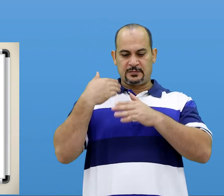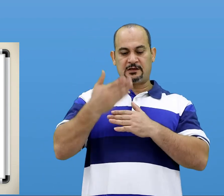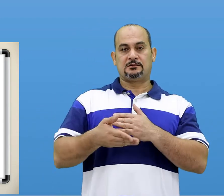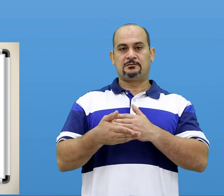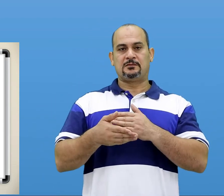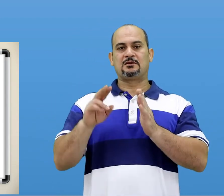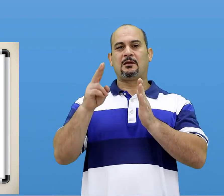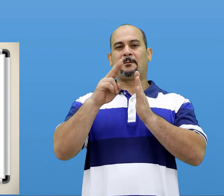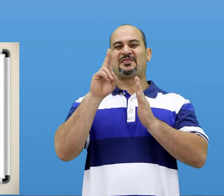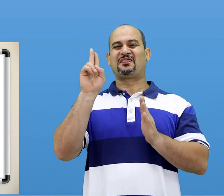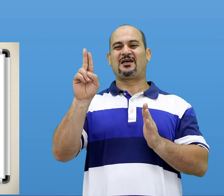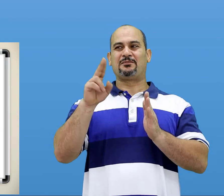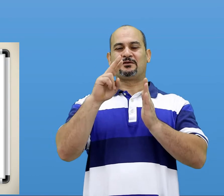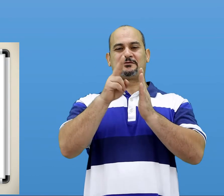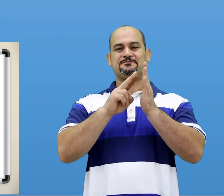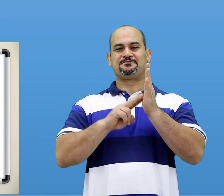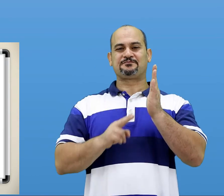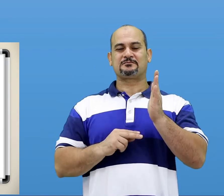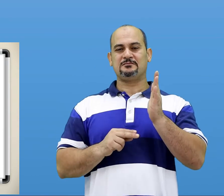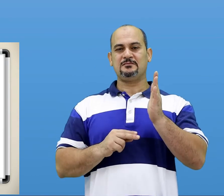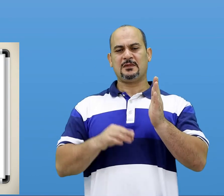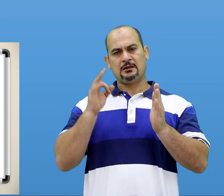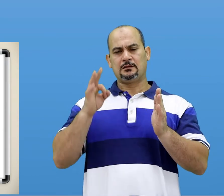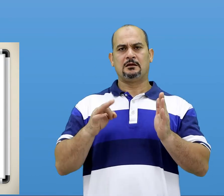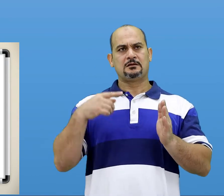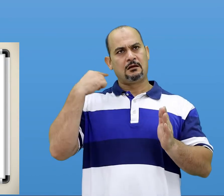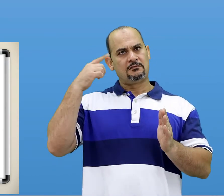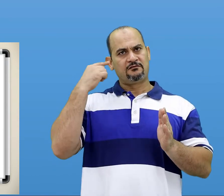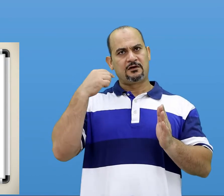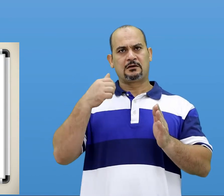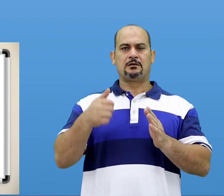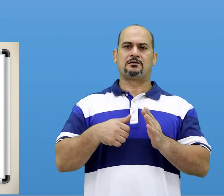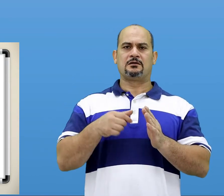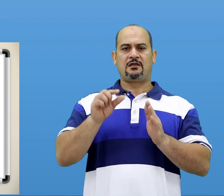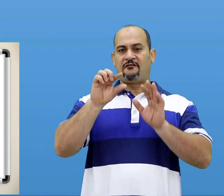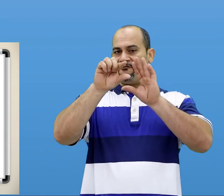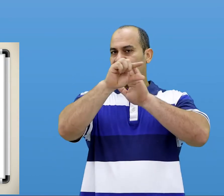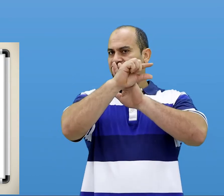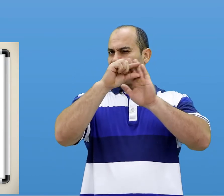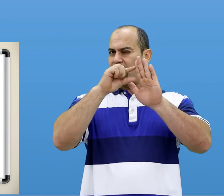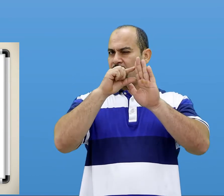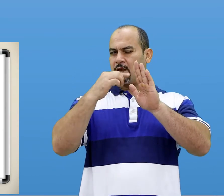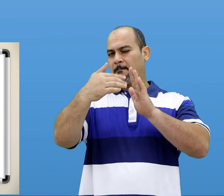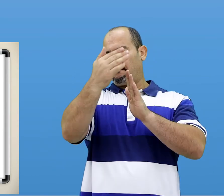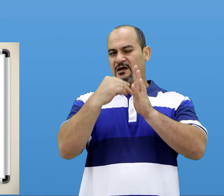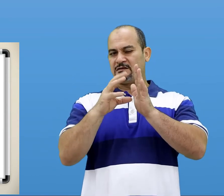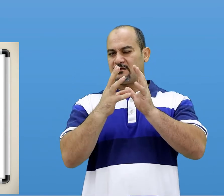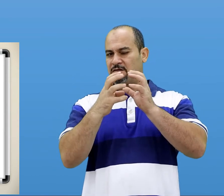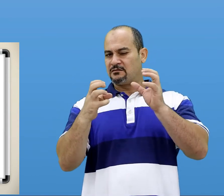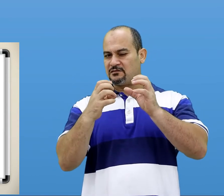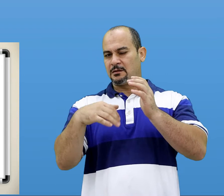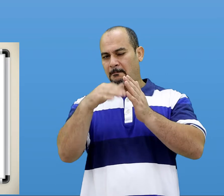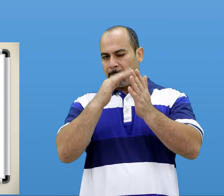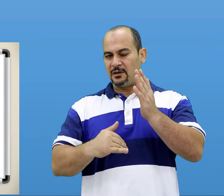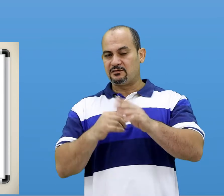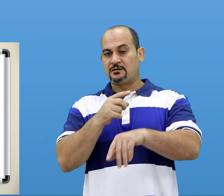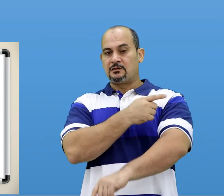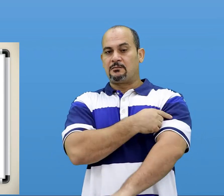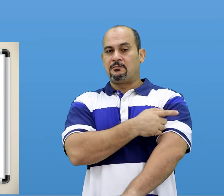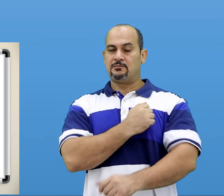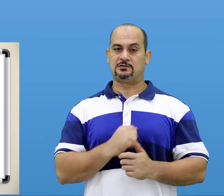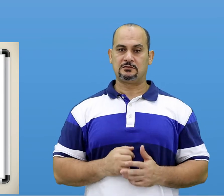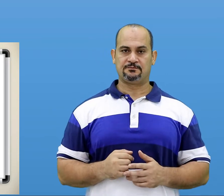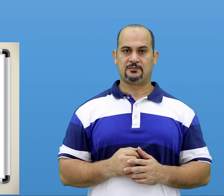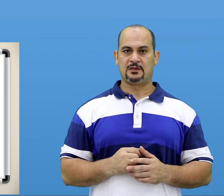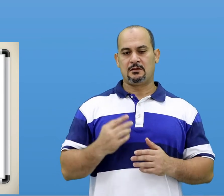essay. Write your essay in full, elaborate your main ideas, supporting details, and give examples. A descriptive